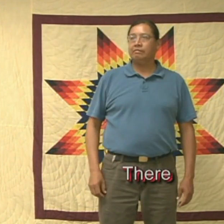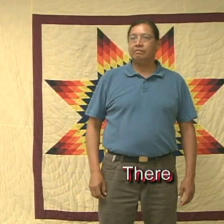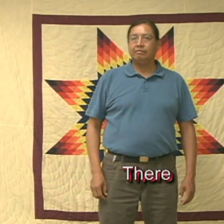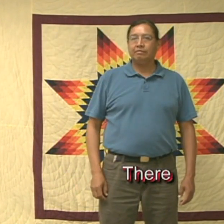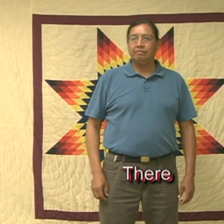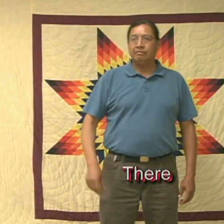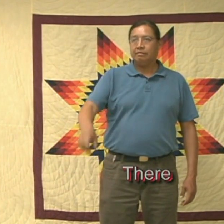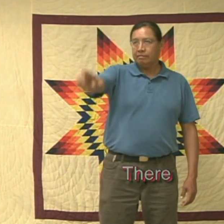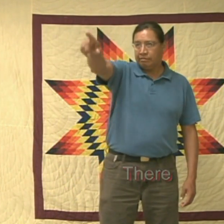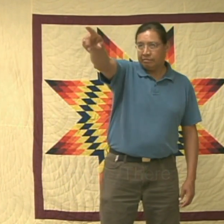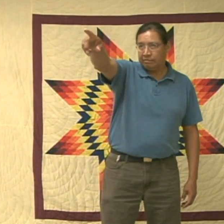Head.